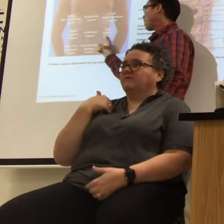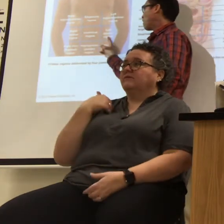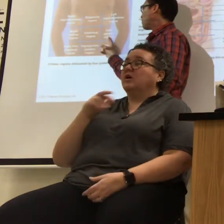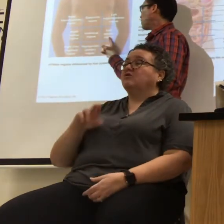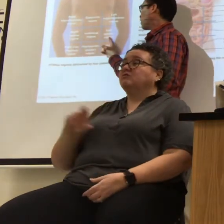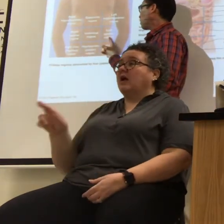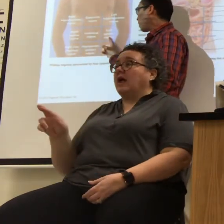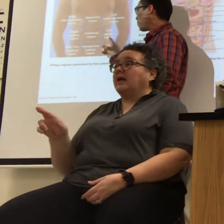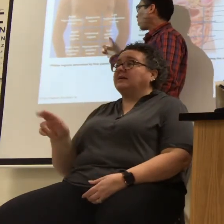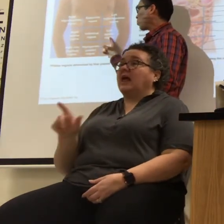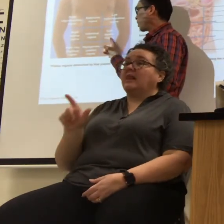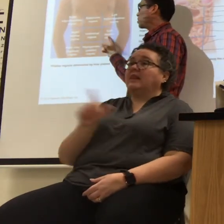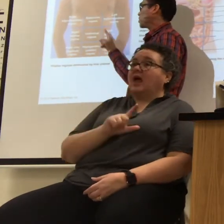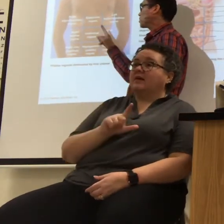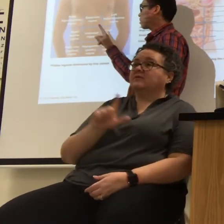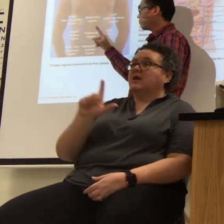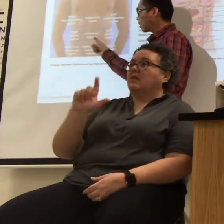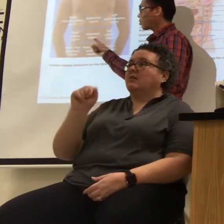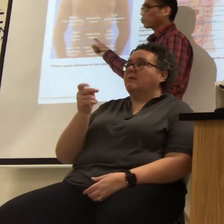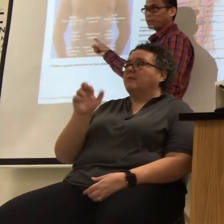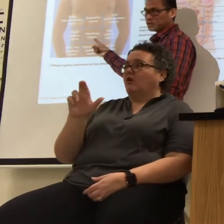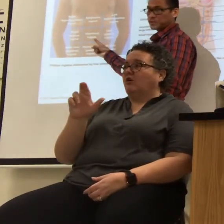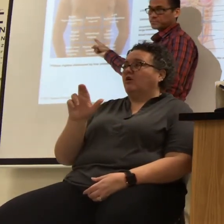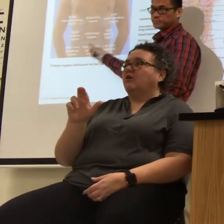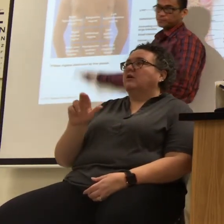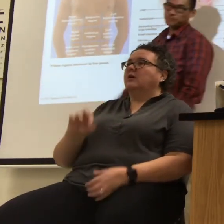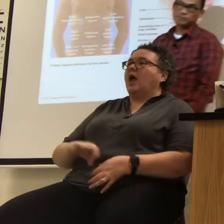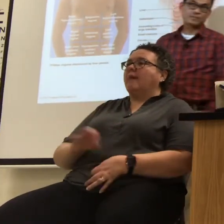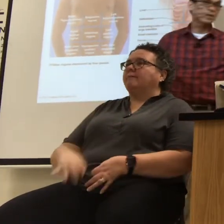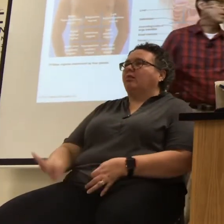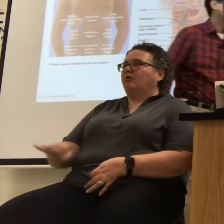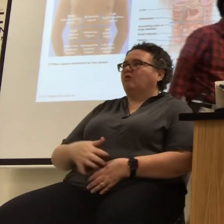right and left lumbar regions, umbilical region.